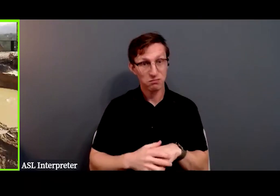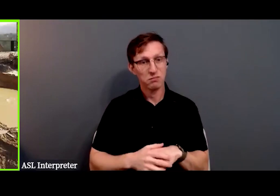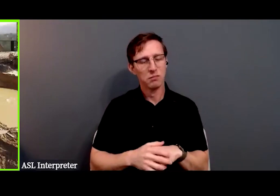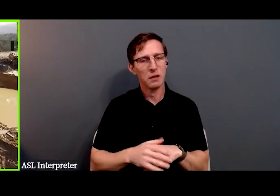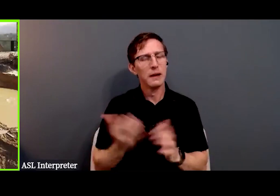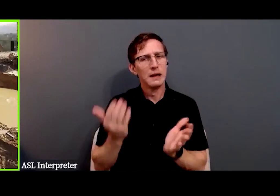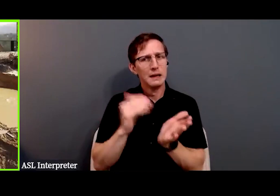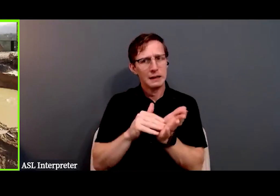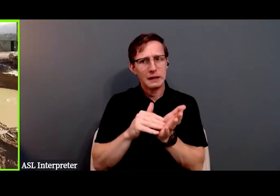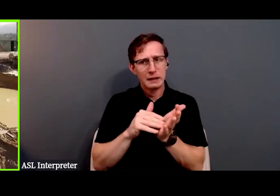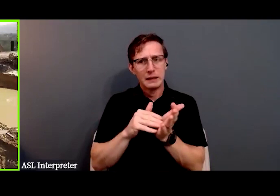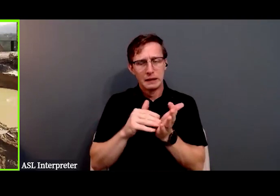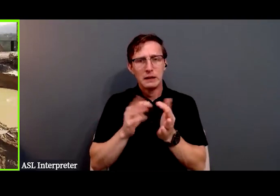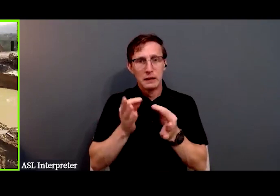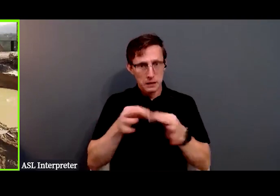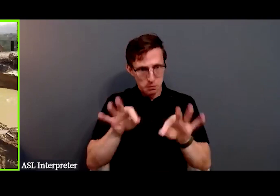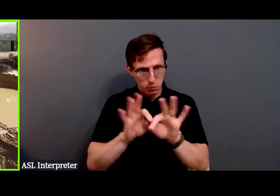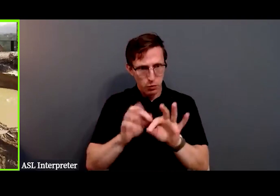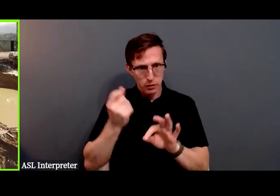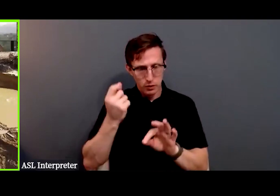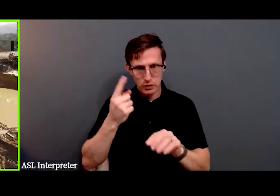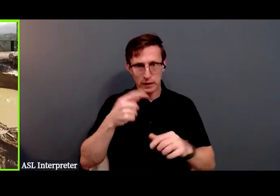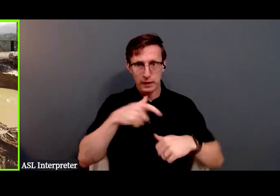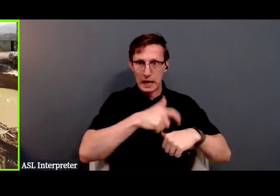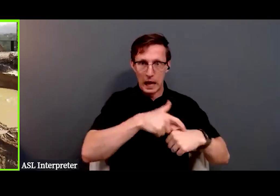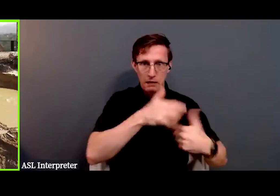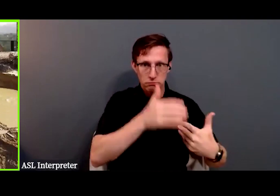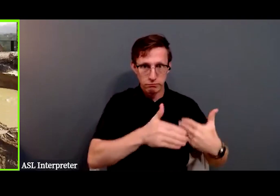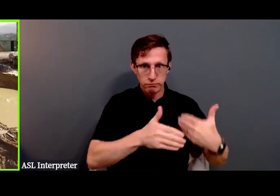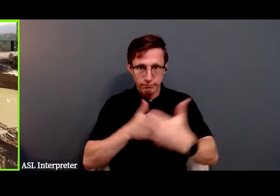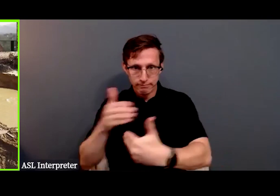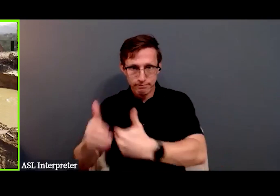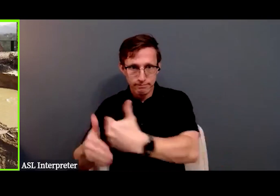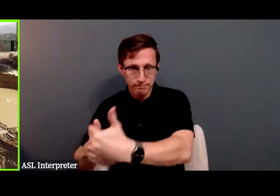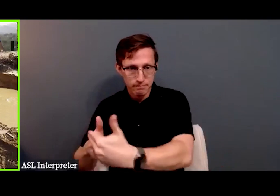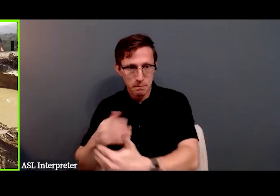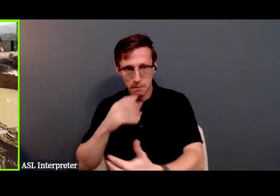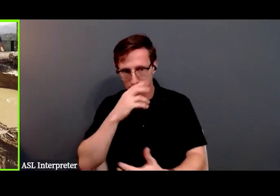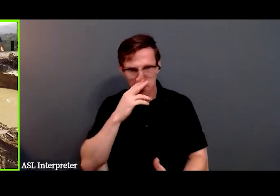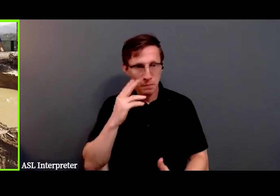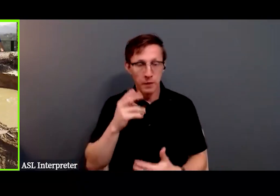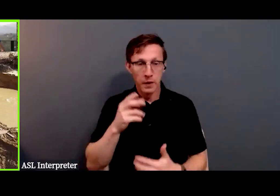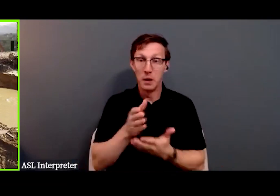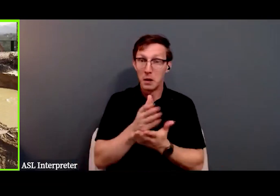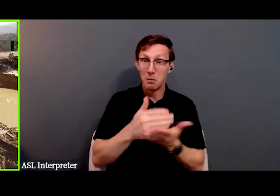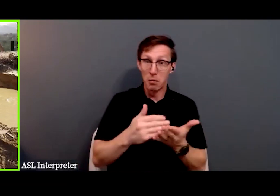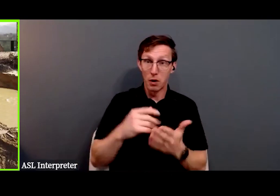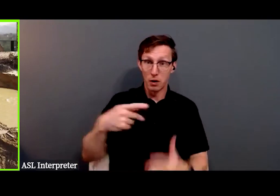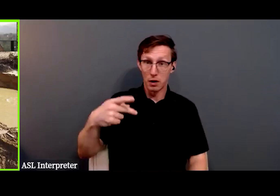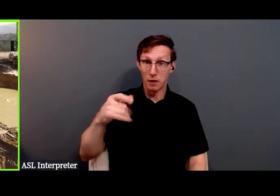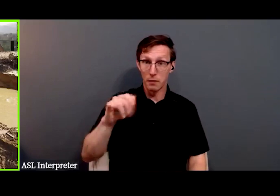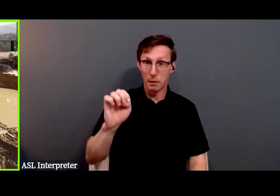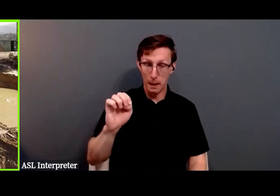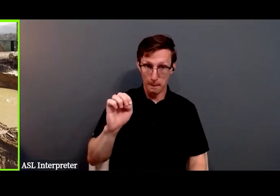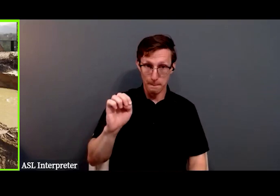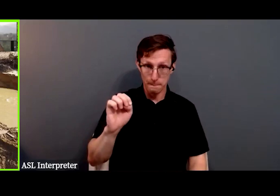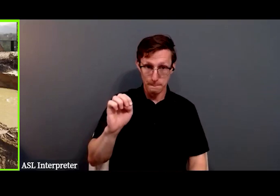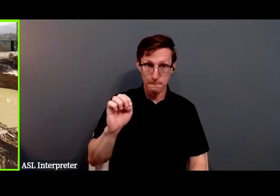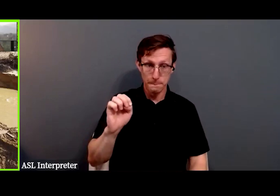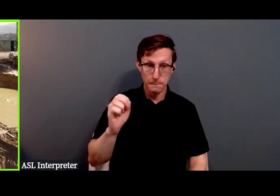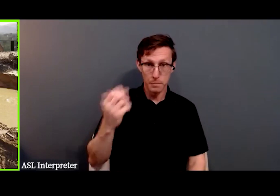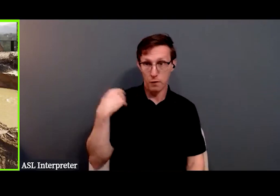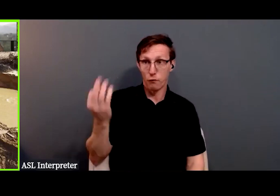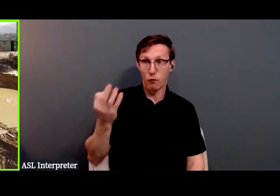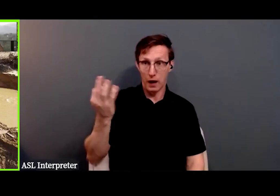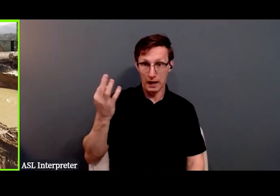this happens as we sequence this work. We've actually removed part of the pipe where you saw our drone operator film on Friday,